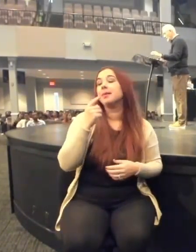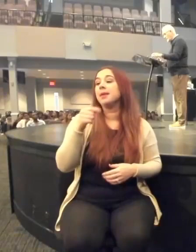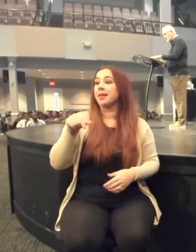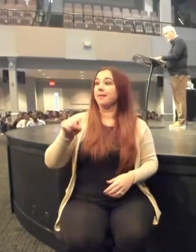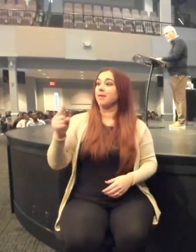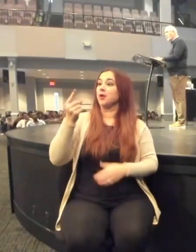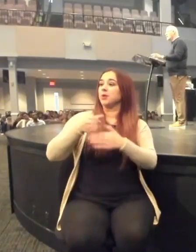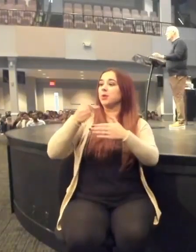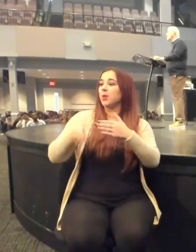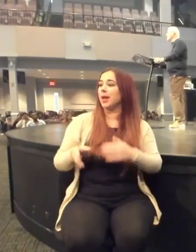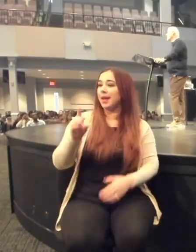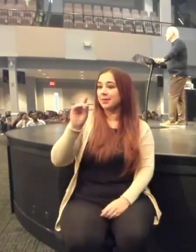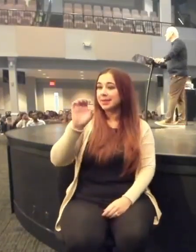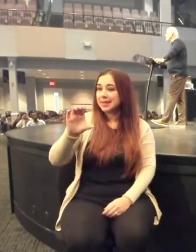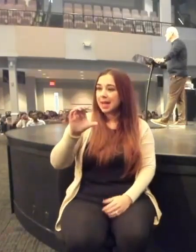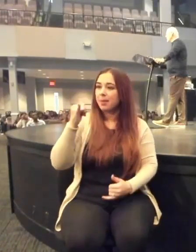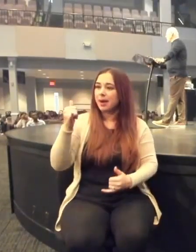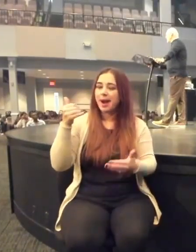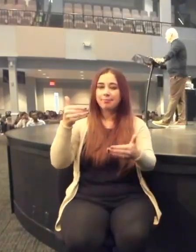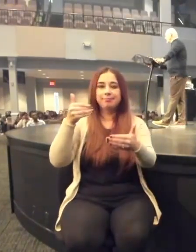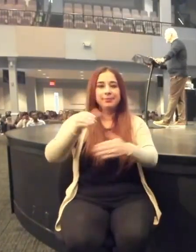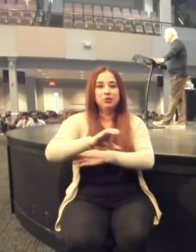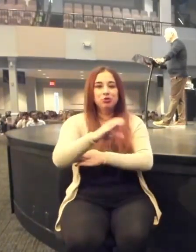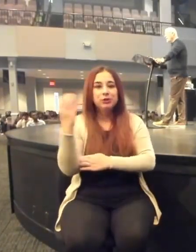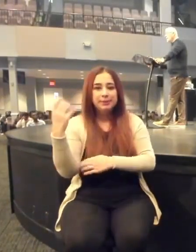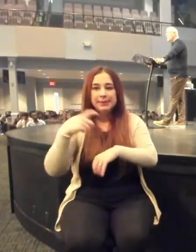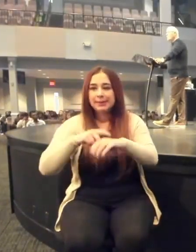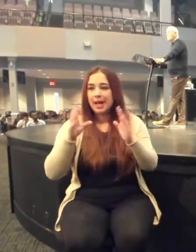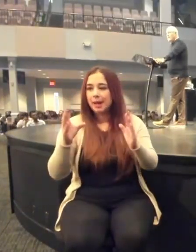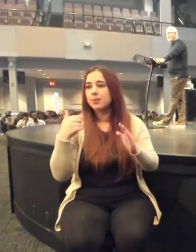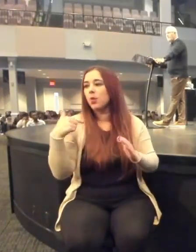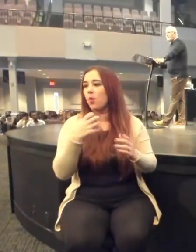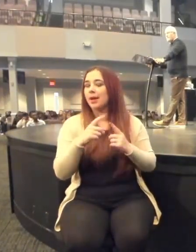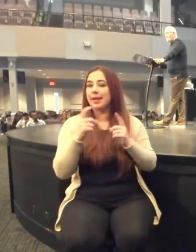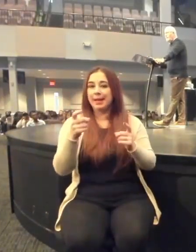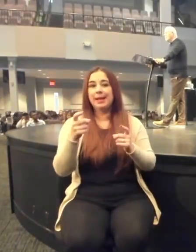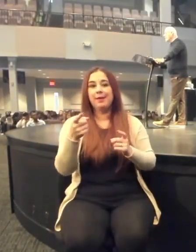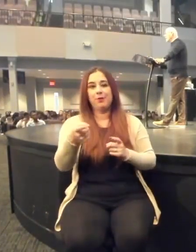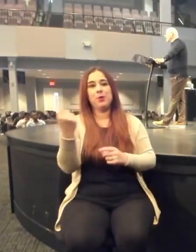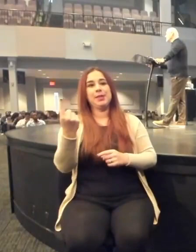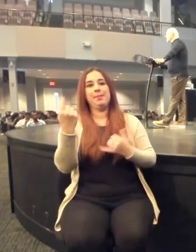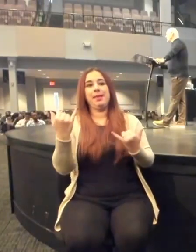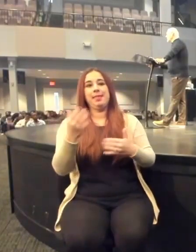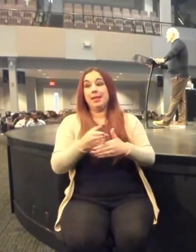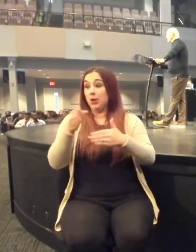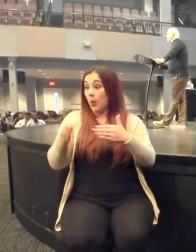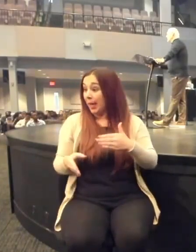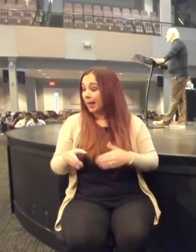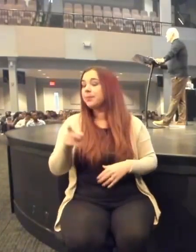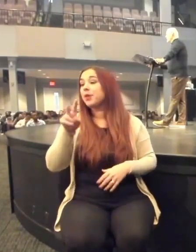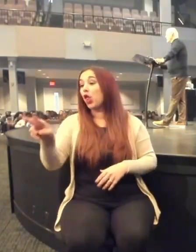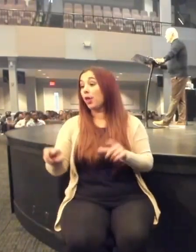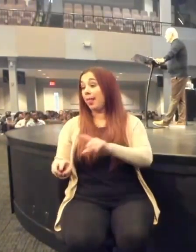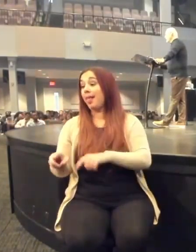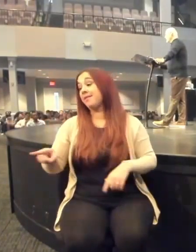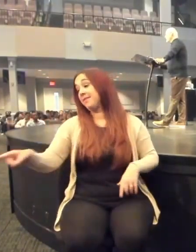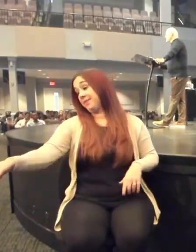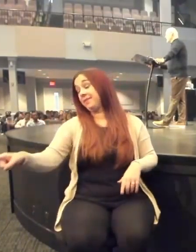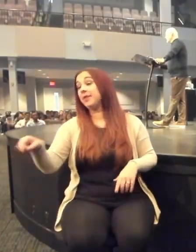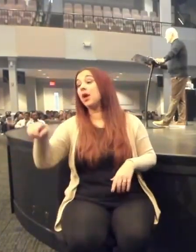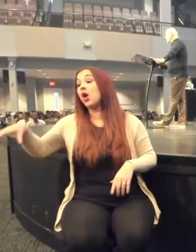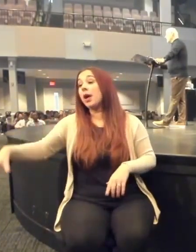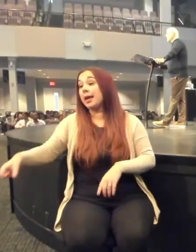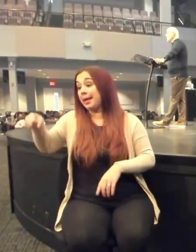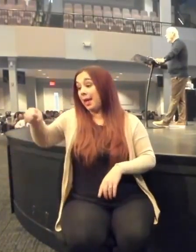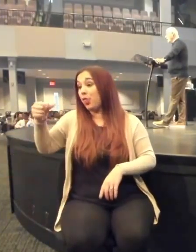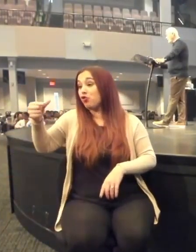of December, heading into the Christmas season, we wanted to actually give you a gift this weekend. And so if you're on the left-hand side of the aisle, if you'll reach